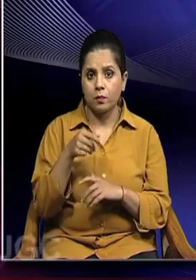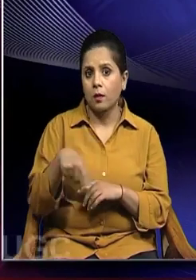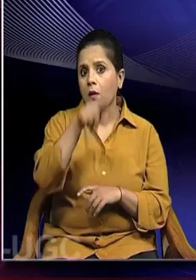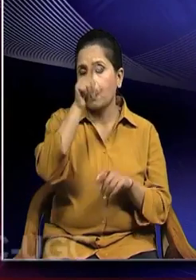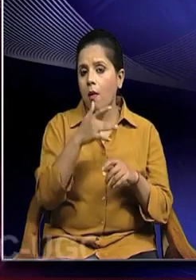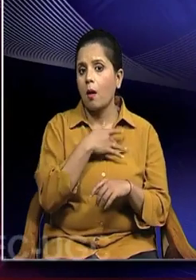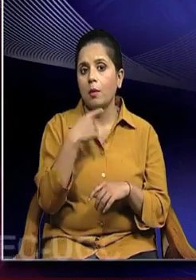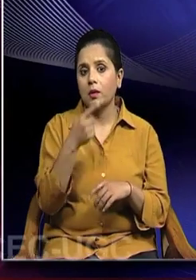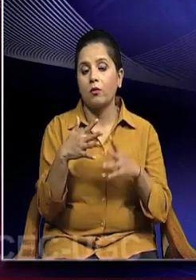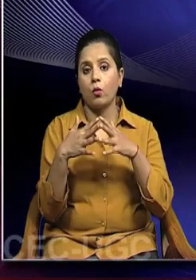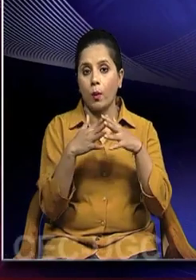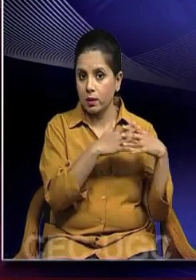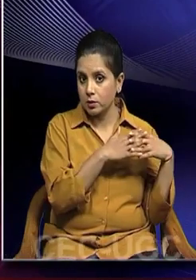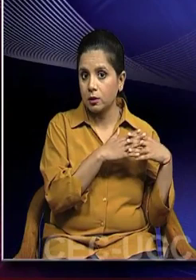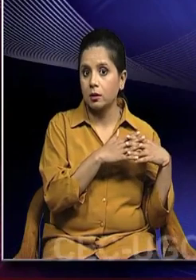that in Western